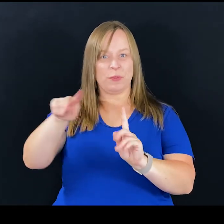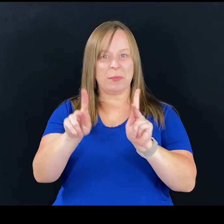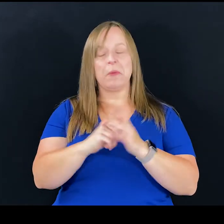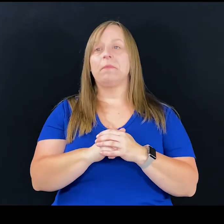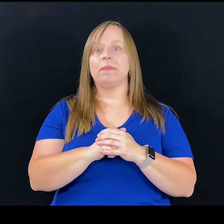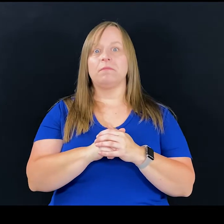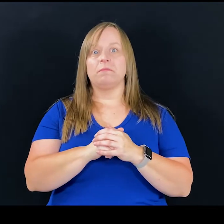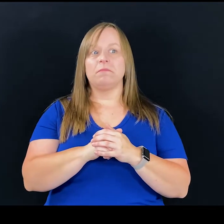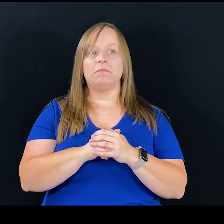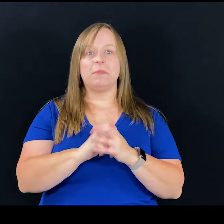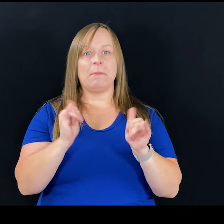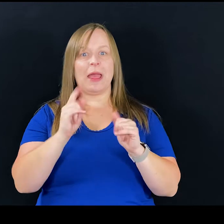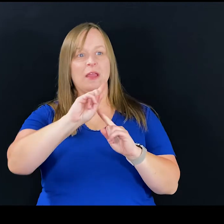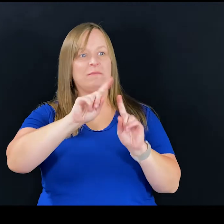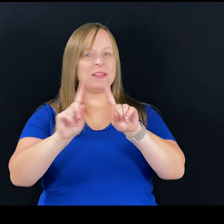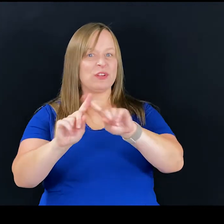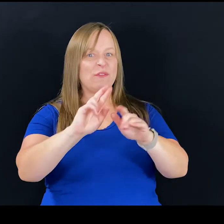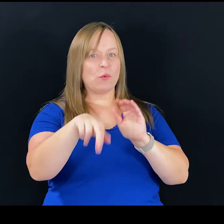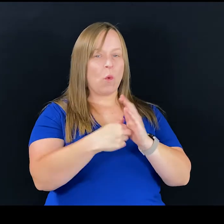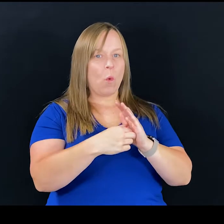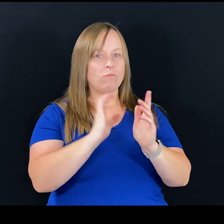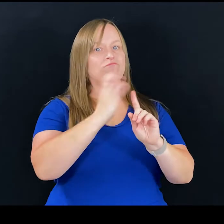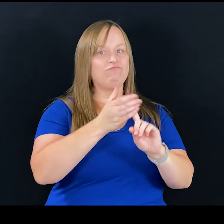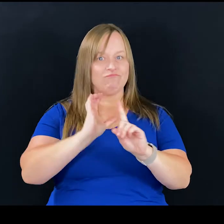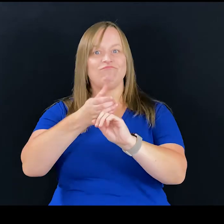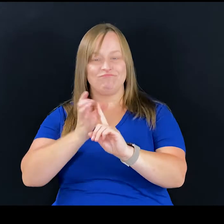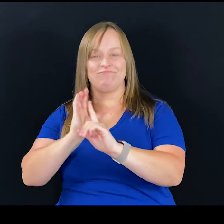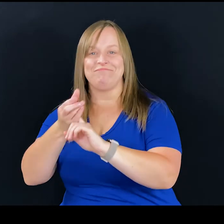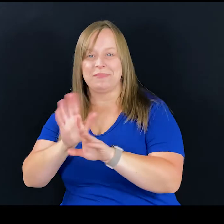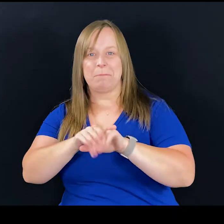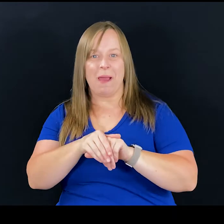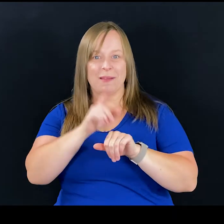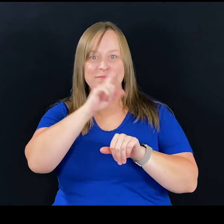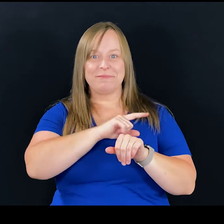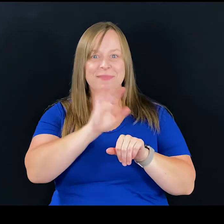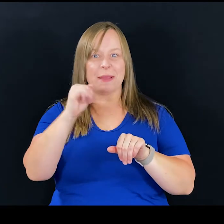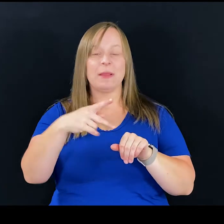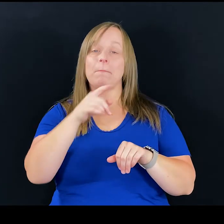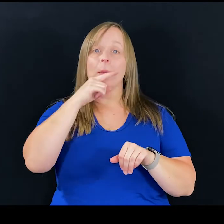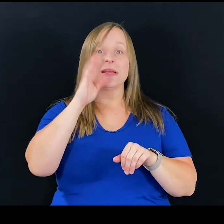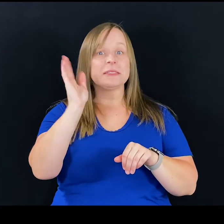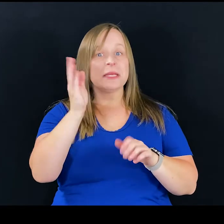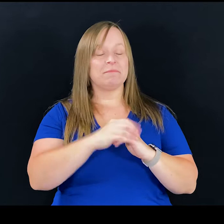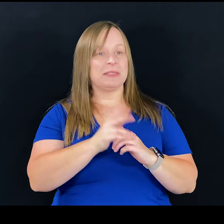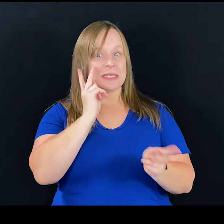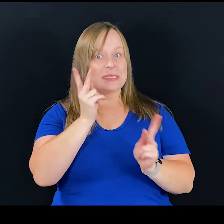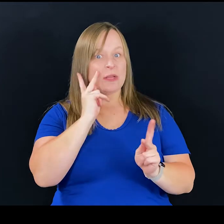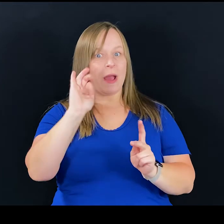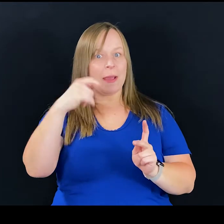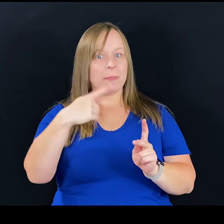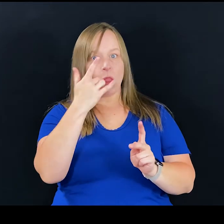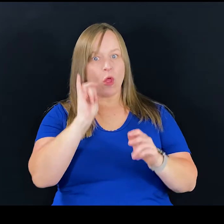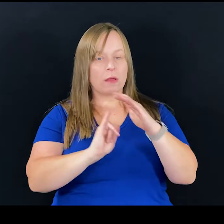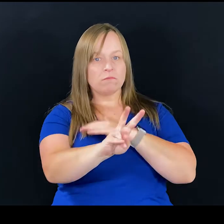roles. So just in playing those roles during this mock, they're public speaking, they're